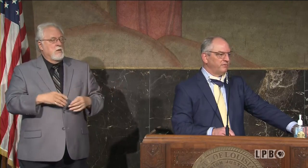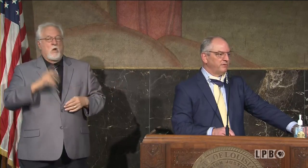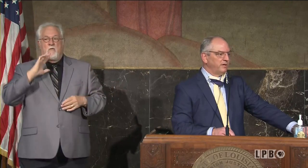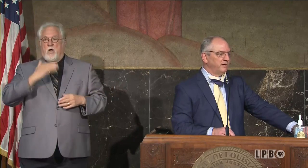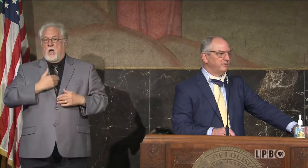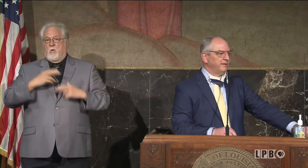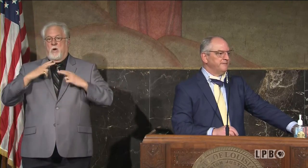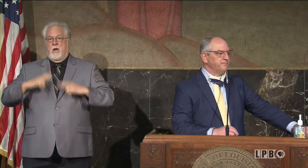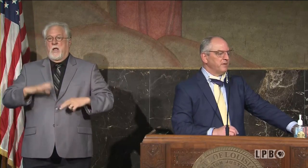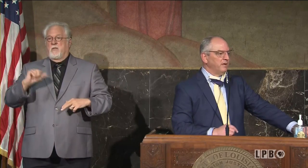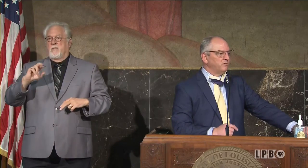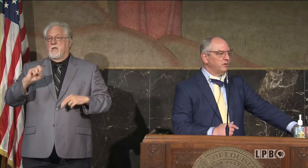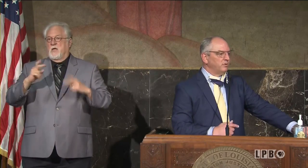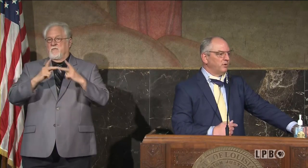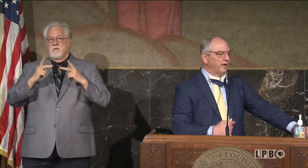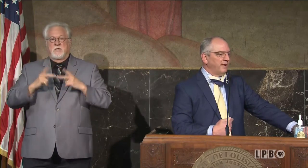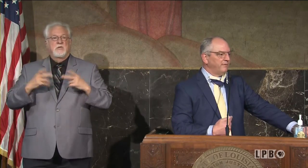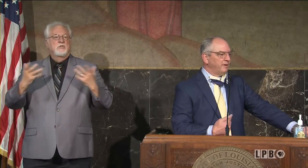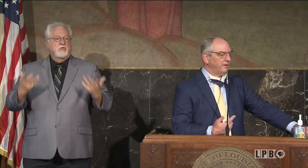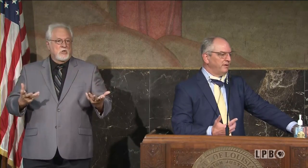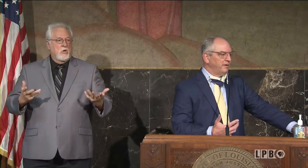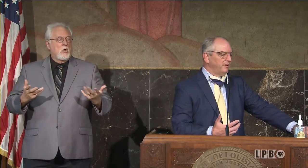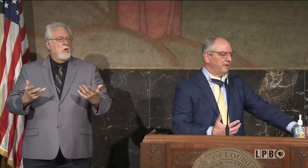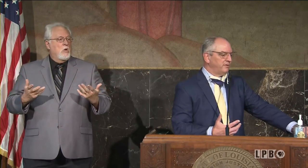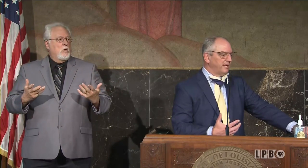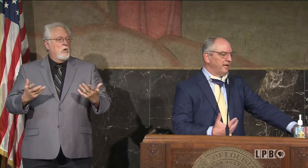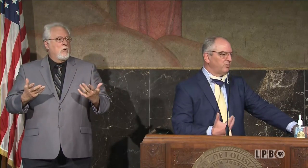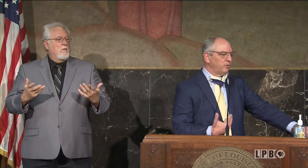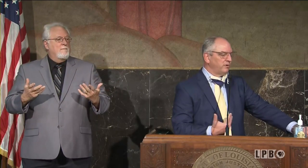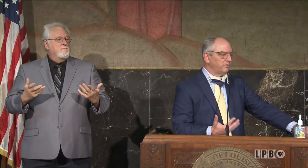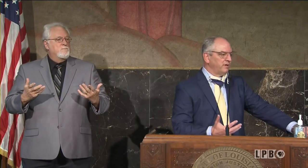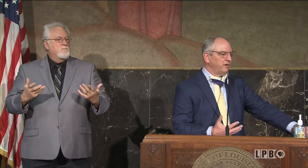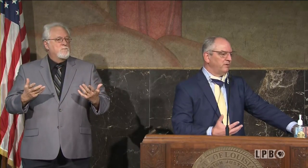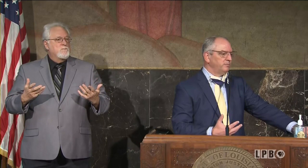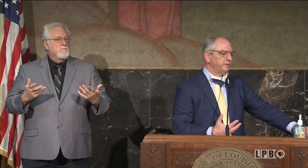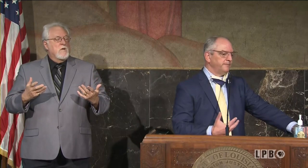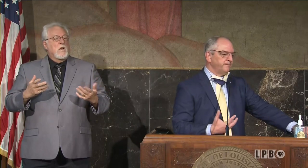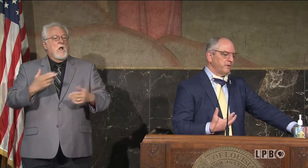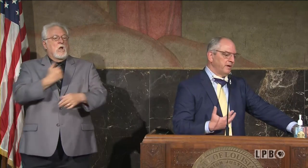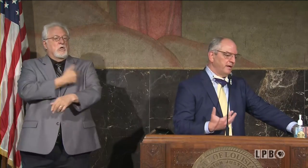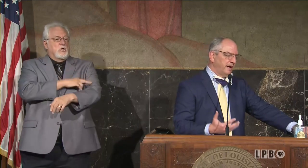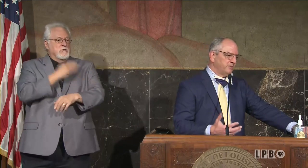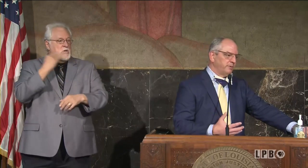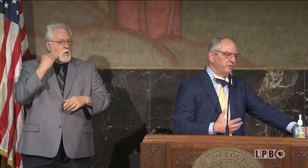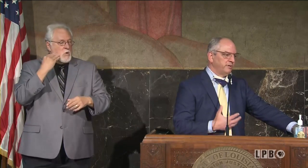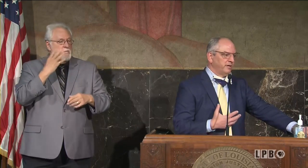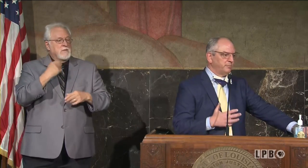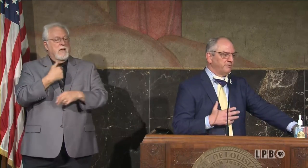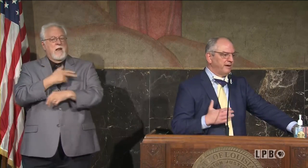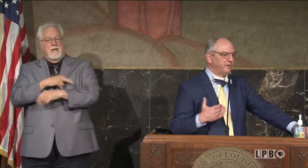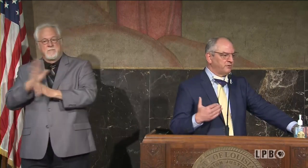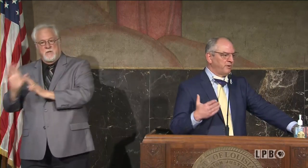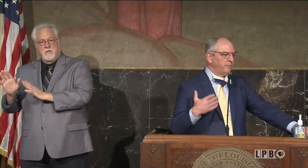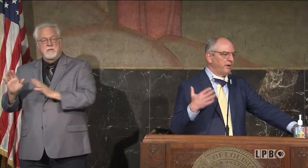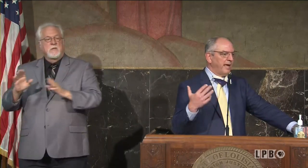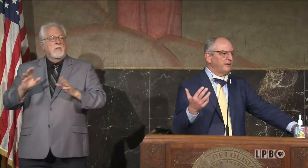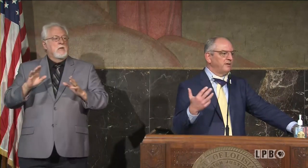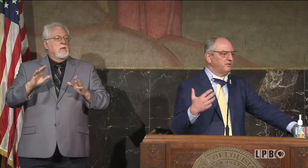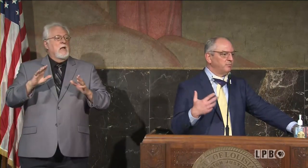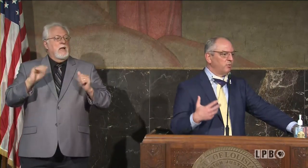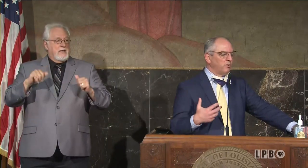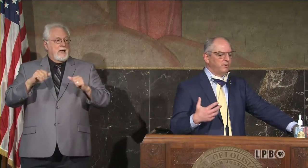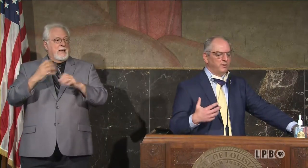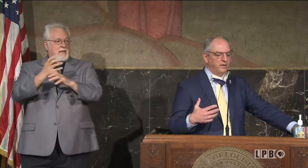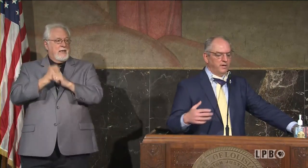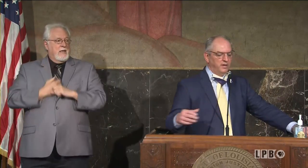healthcare facilities. And so it's the case where nursing homes and hospitals and other providers are able to